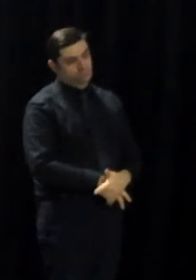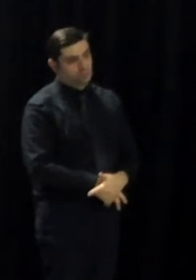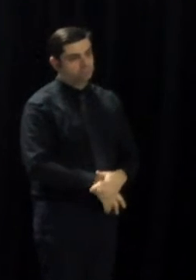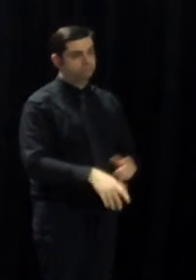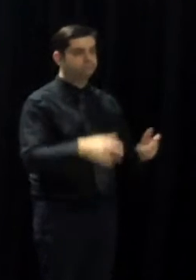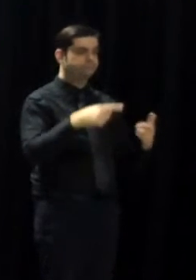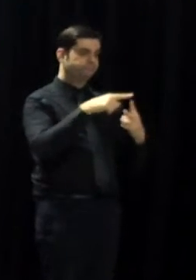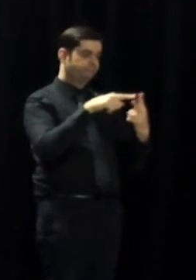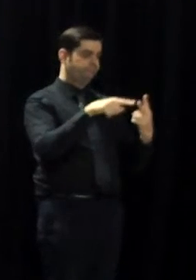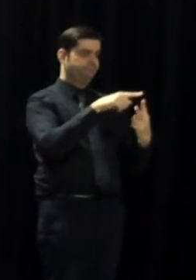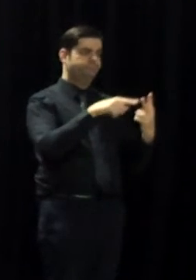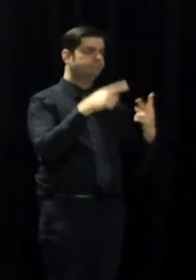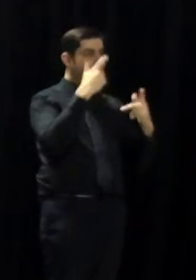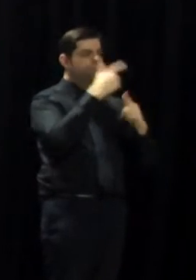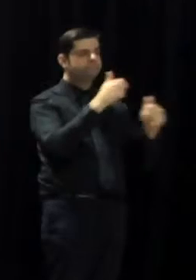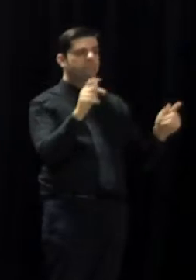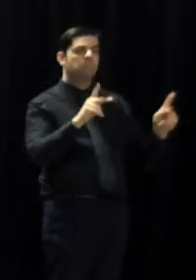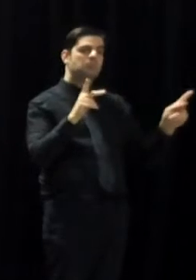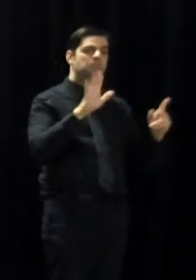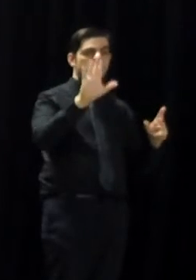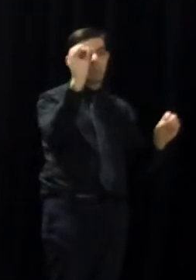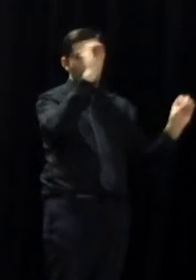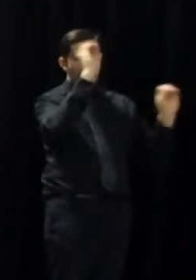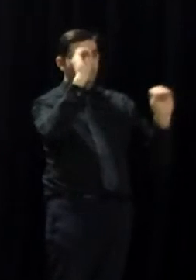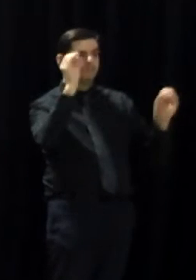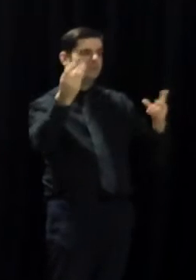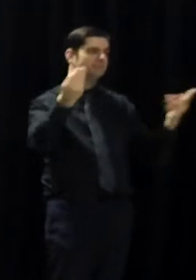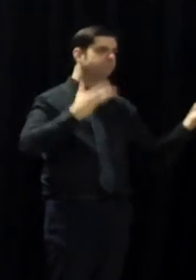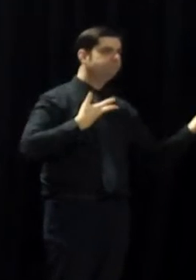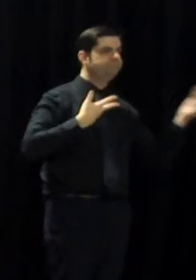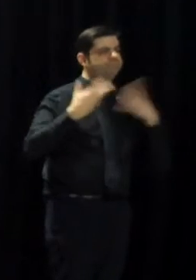promoting it. I believe it's safe. Give me the shot.